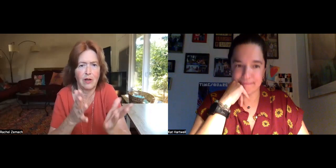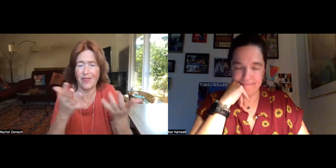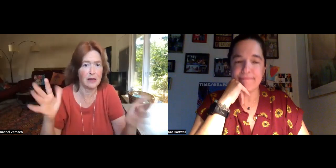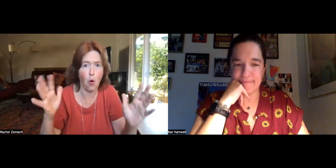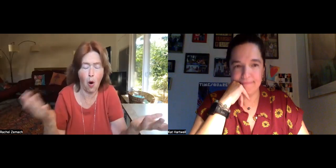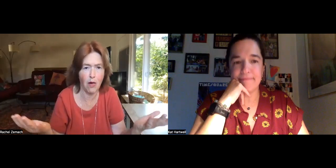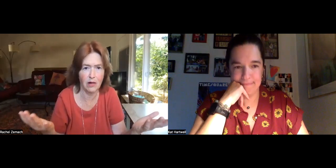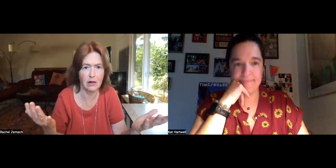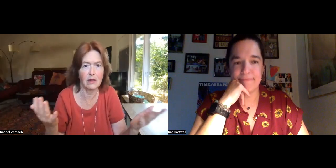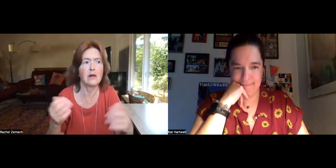that's all.